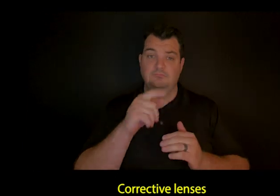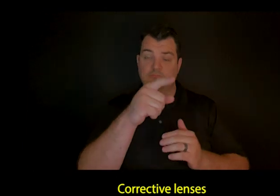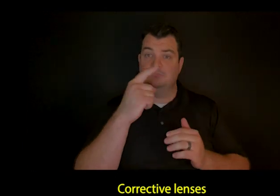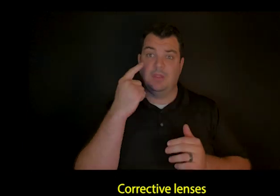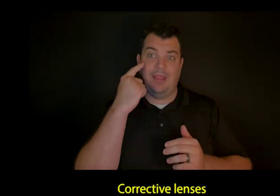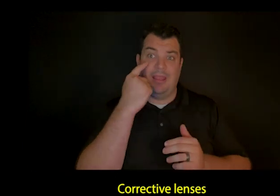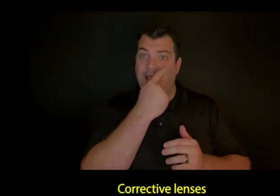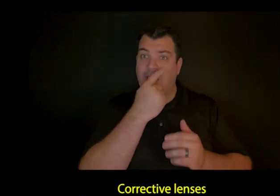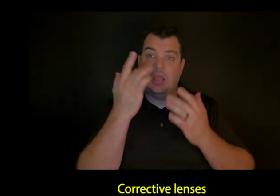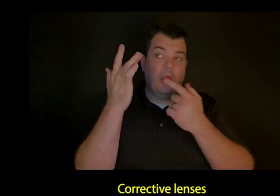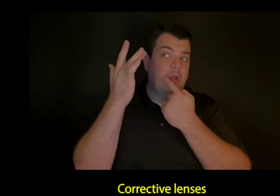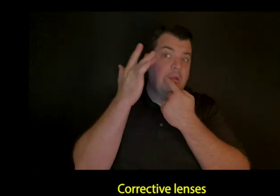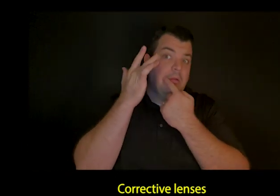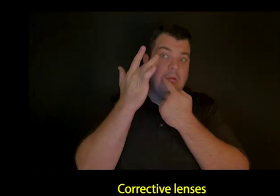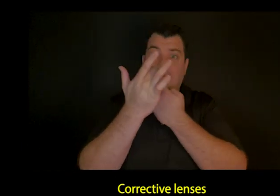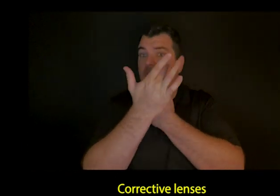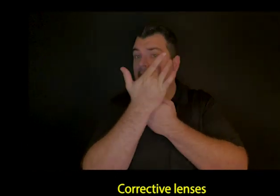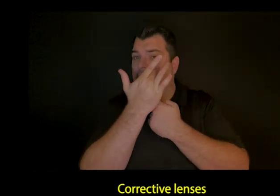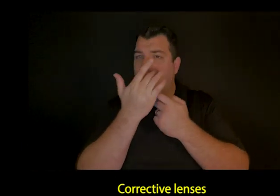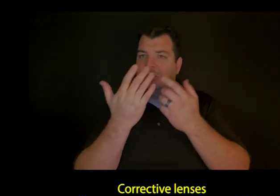Corrective lenses and/or hearing aids might be needed.